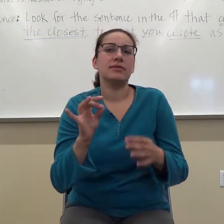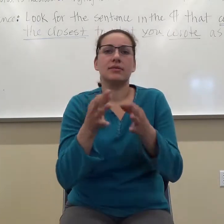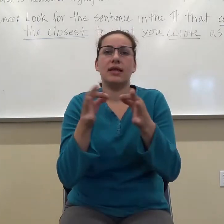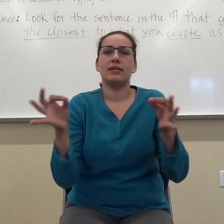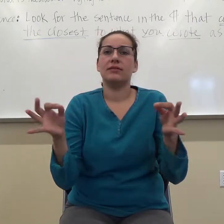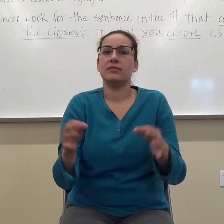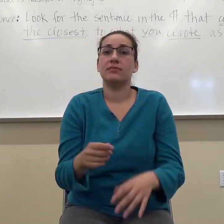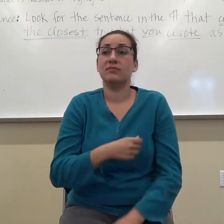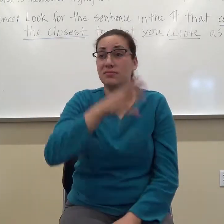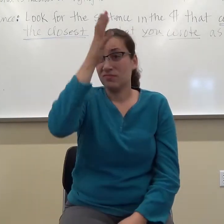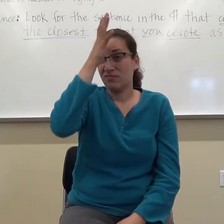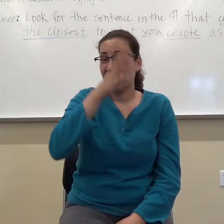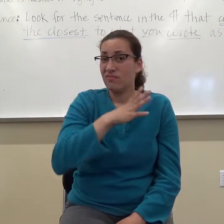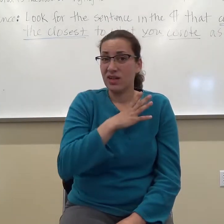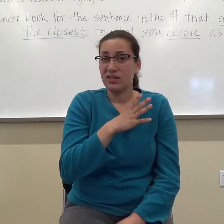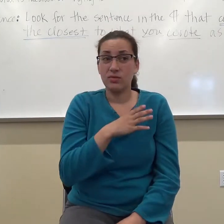personal lives.